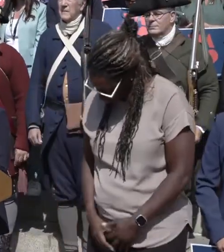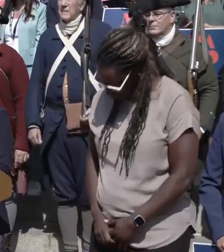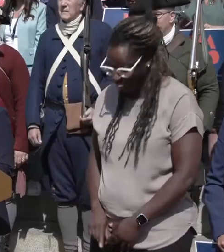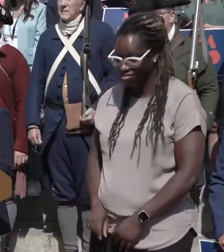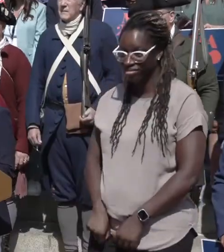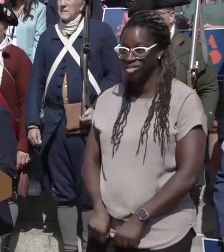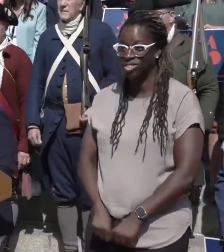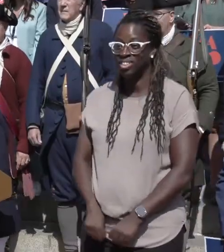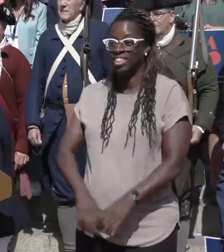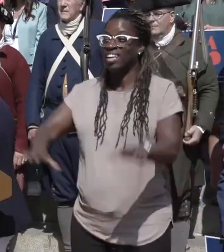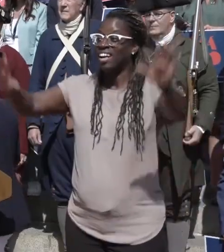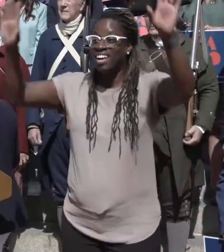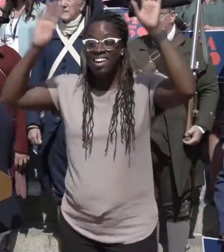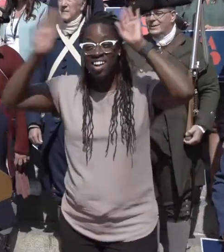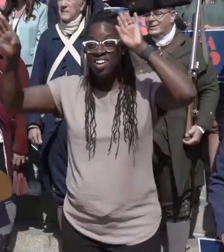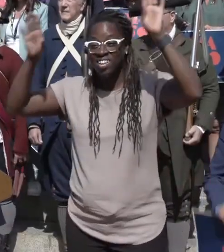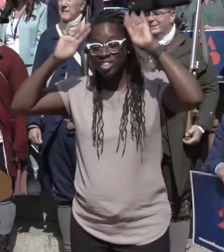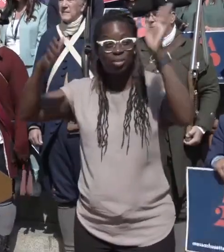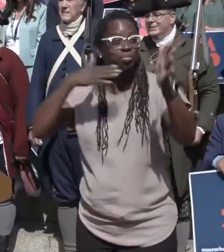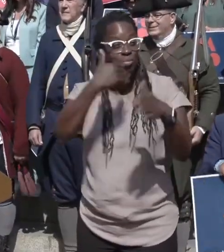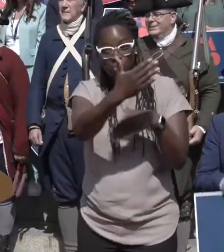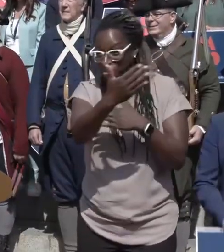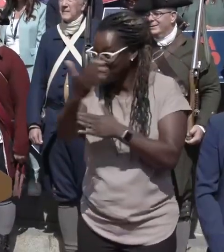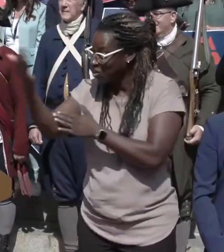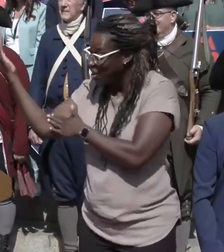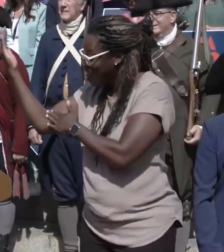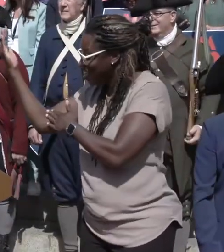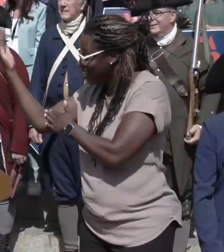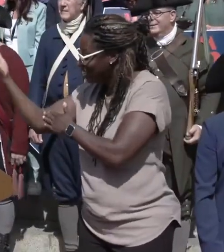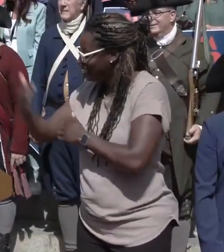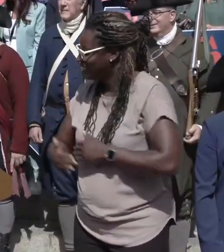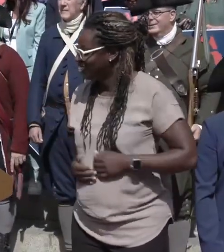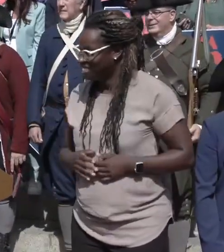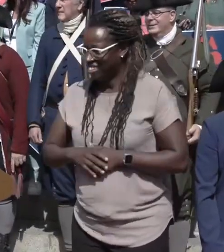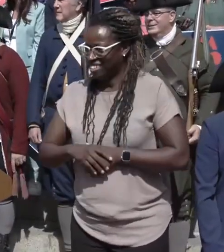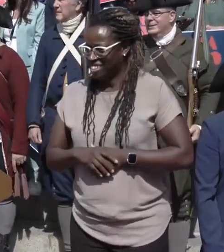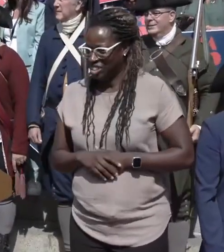Huzzah! Good morning! Where's the guy on the horse?